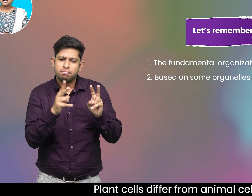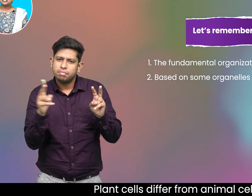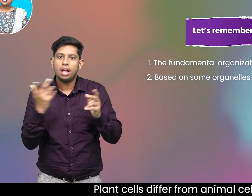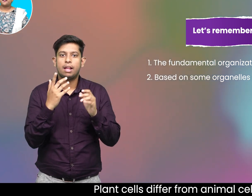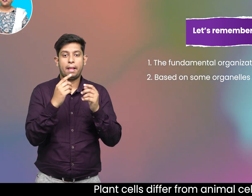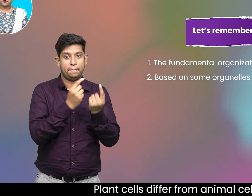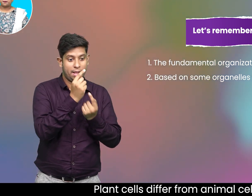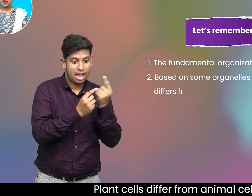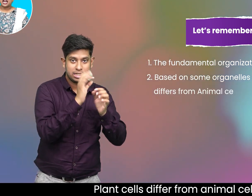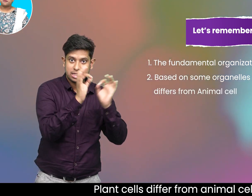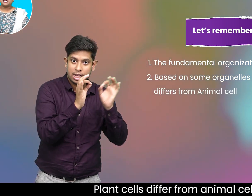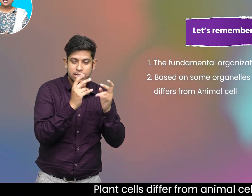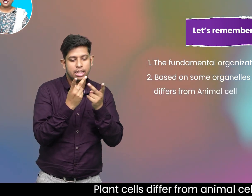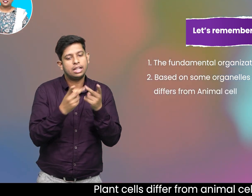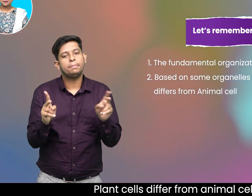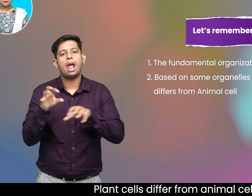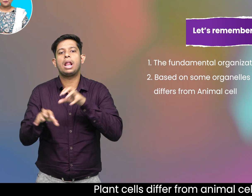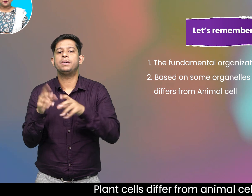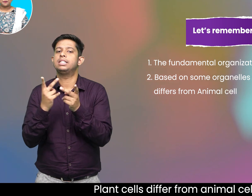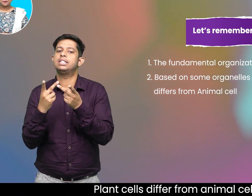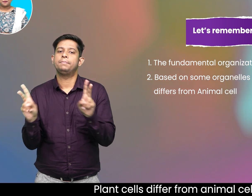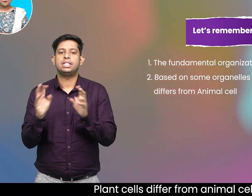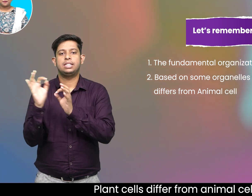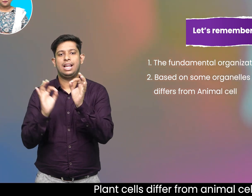plant cells differ from animal cell.